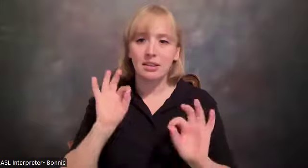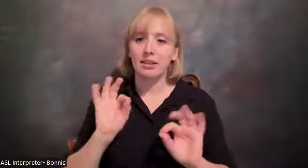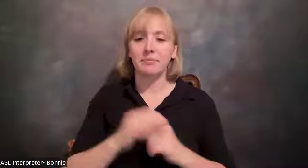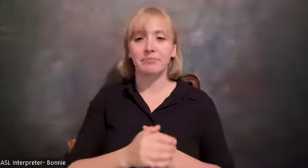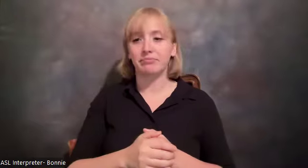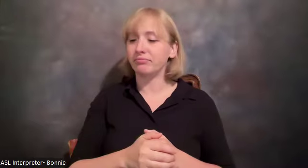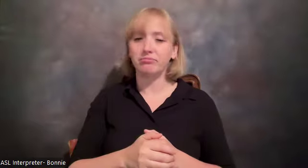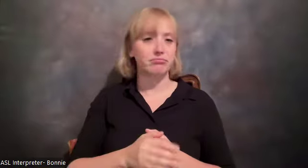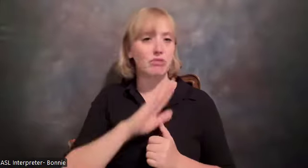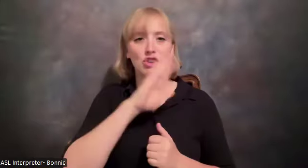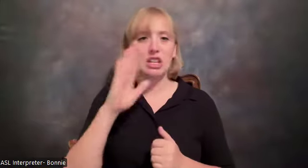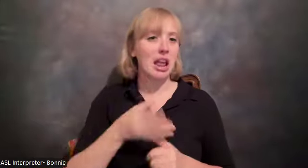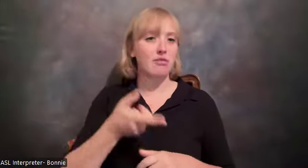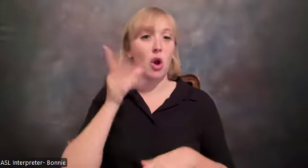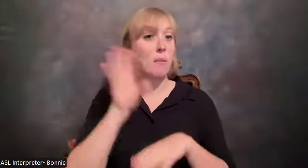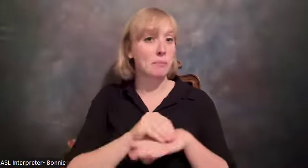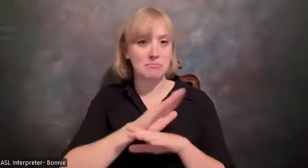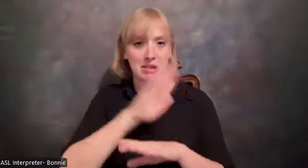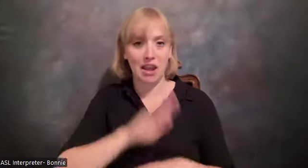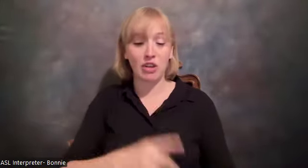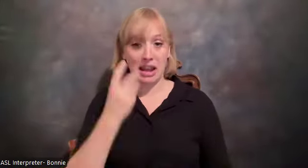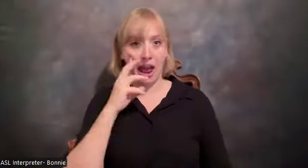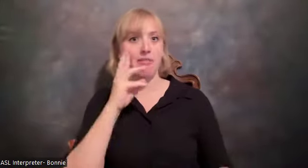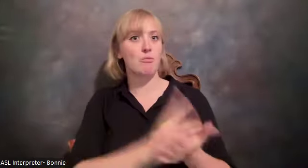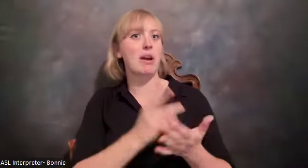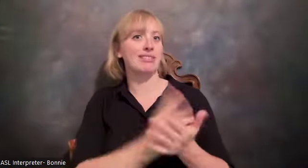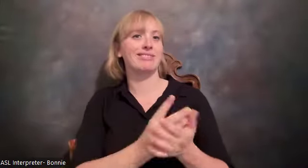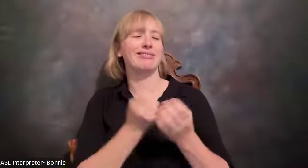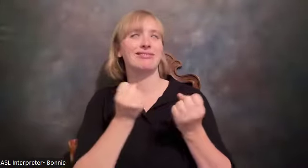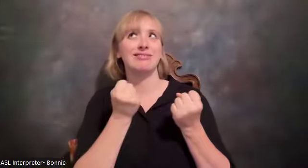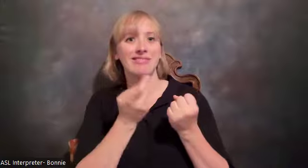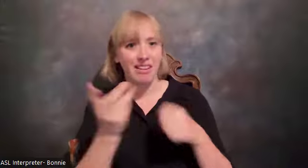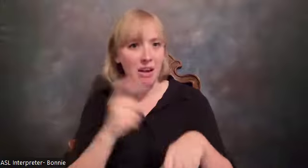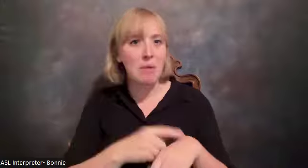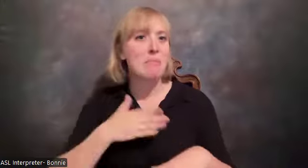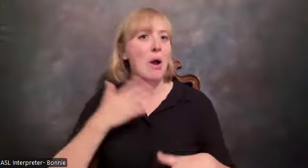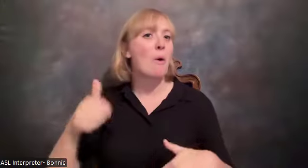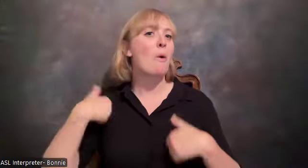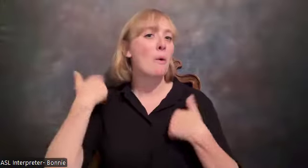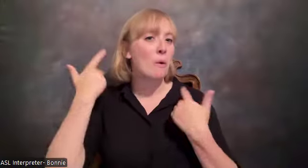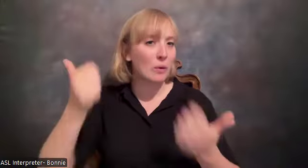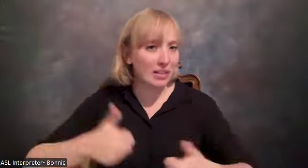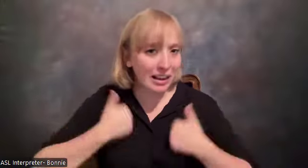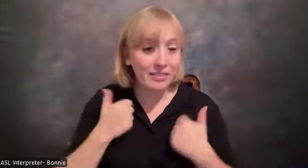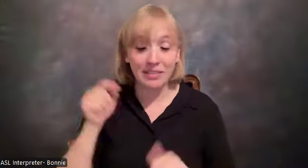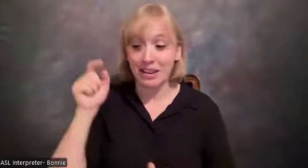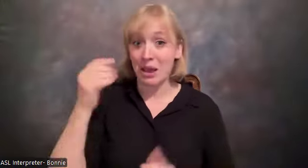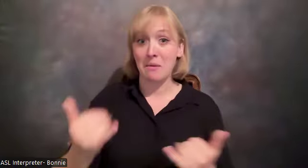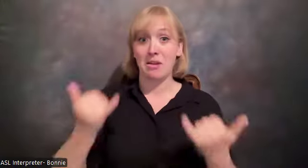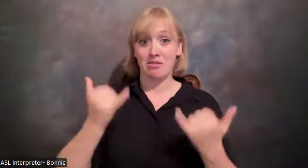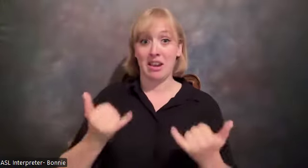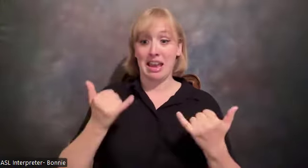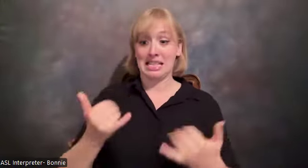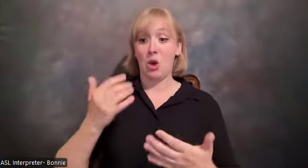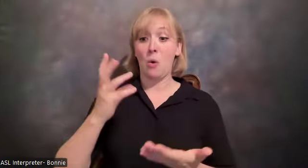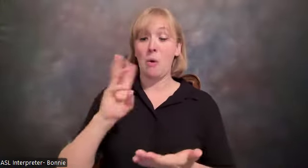it never goes anywhere, right? And I've witnessed her doing this my whole life. And, but this time, because all these glasses